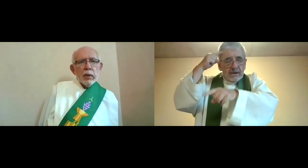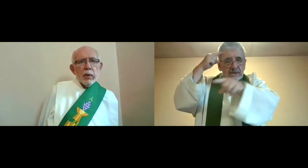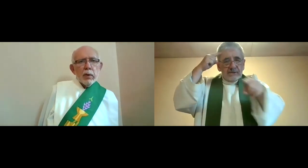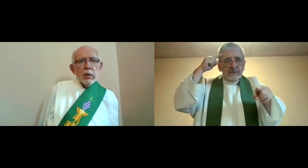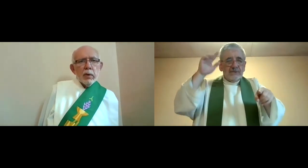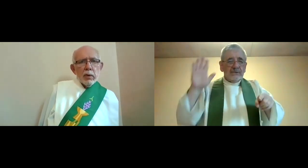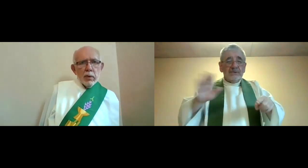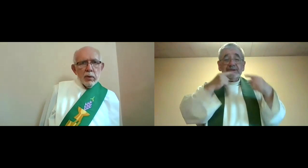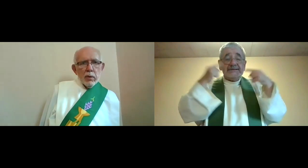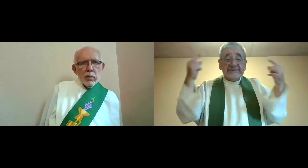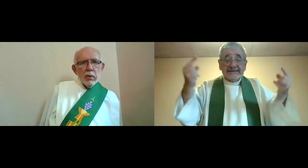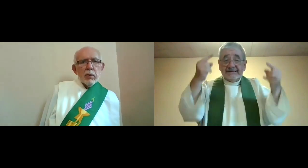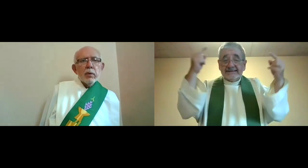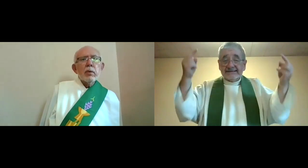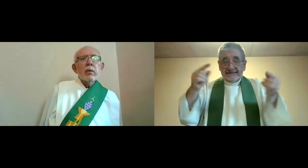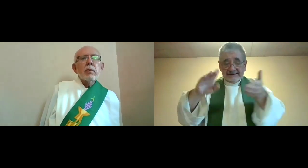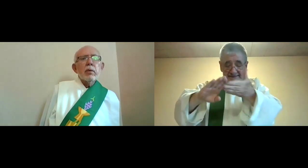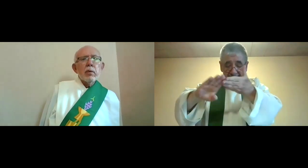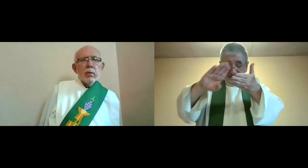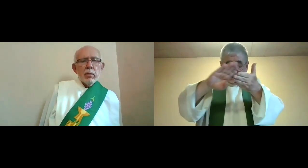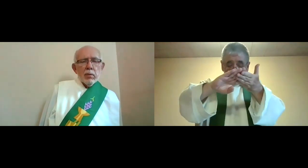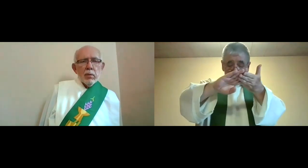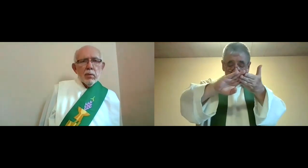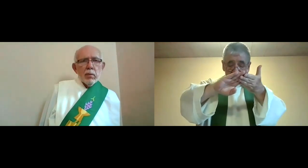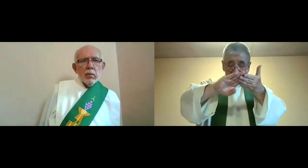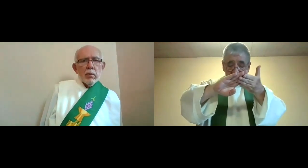which will be poured out for you and for many for